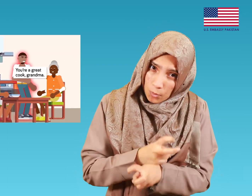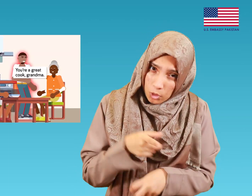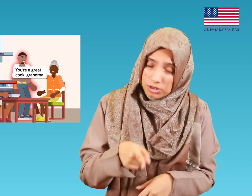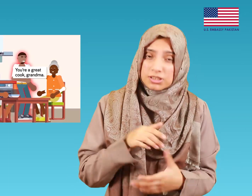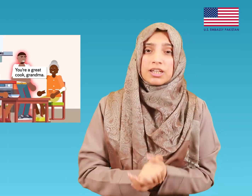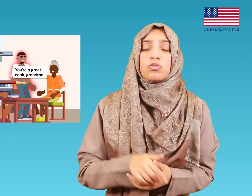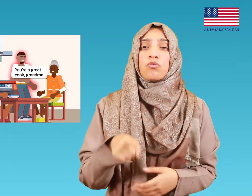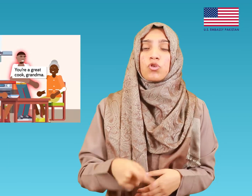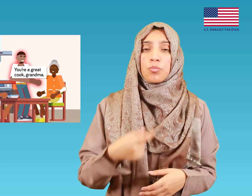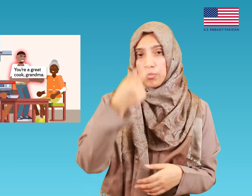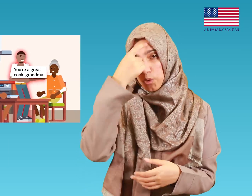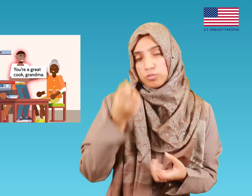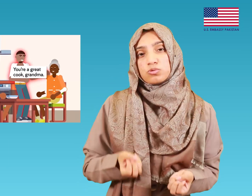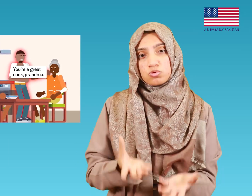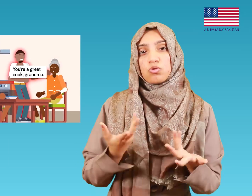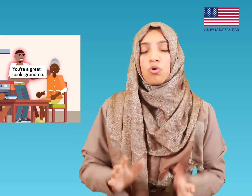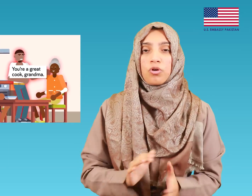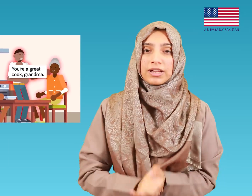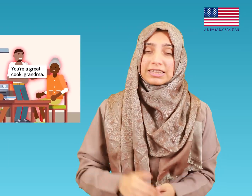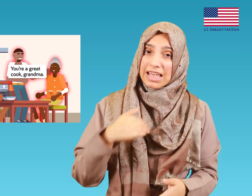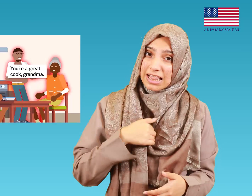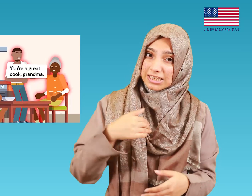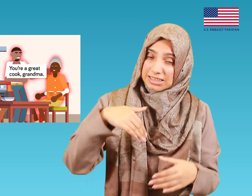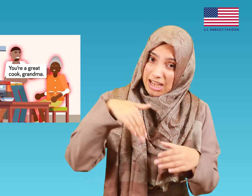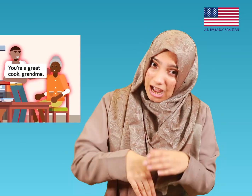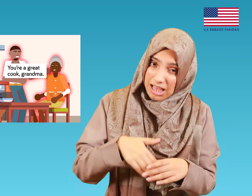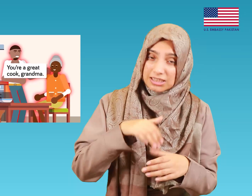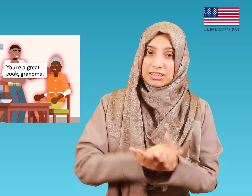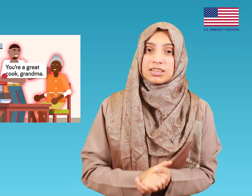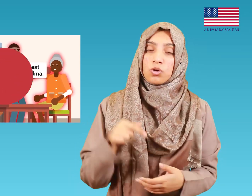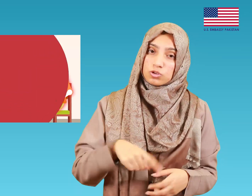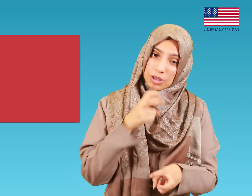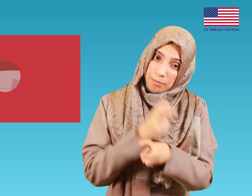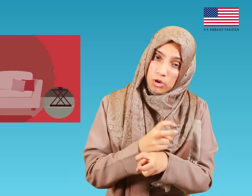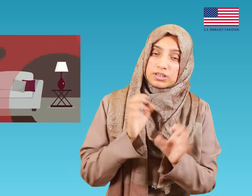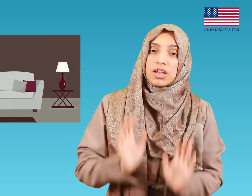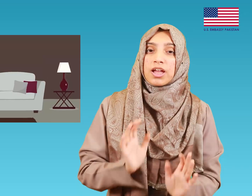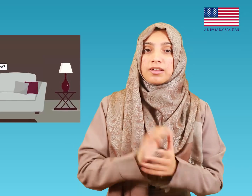damage to the tiny air sacs in the lungs.